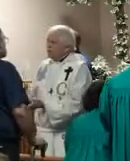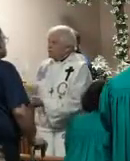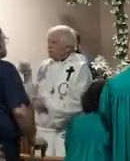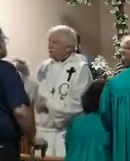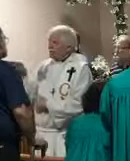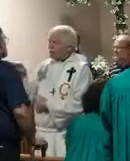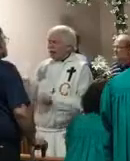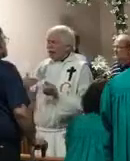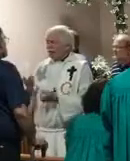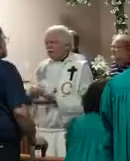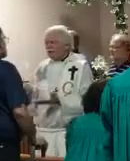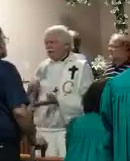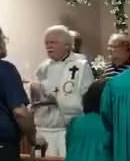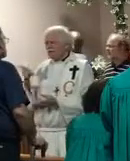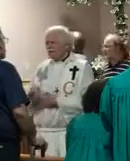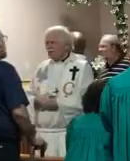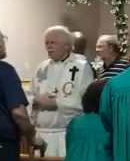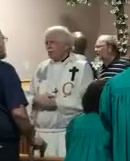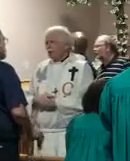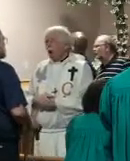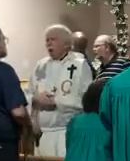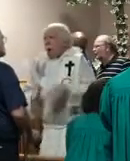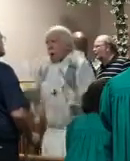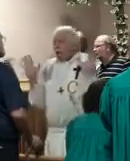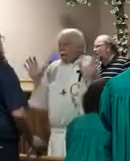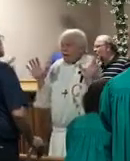Jesus is risen in her. How can he be risen in you?